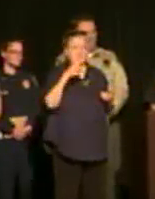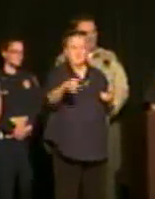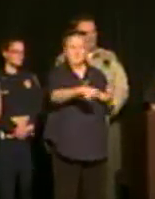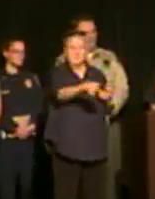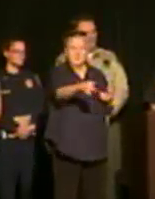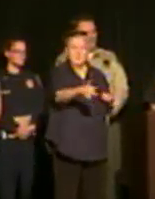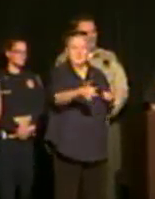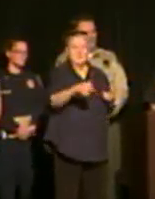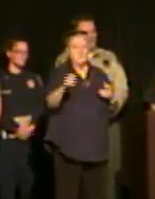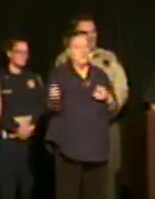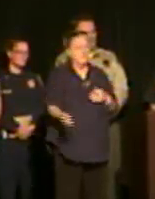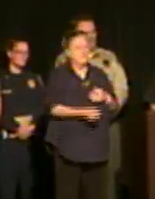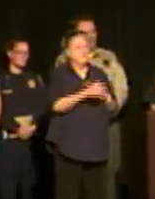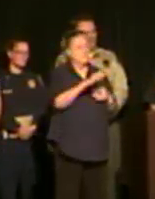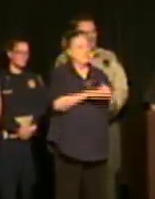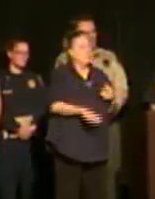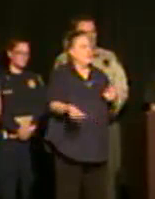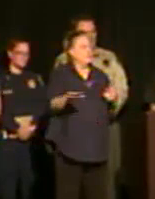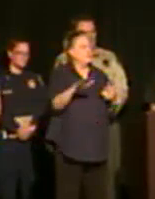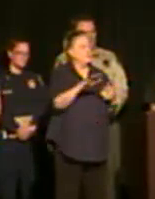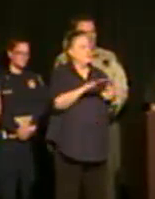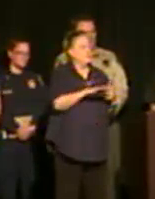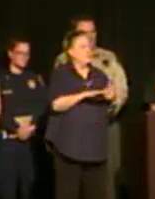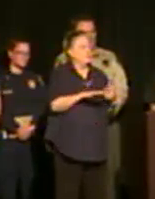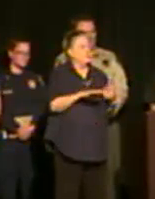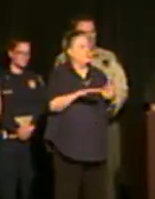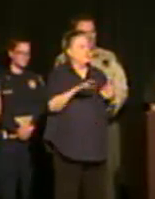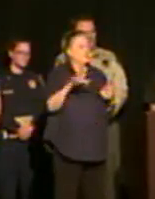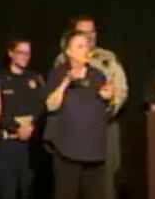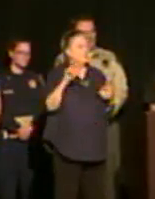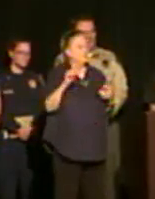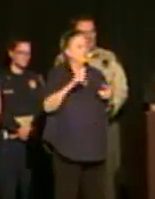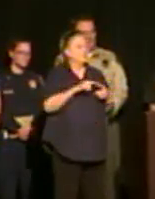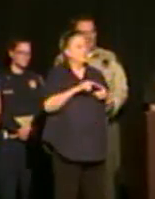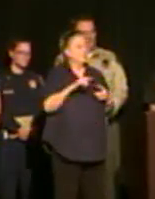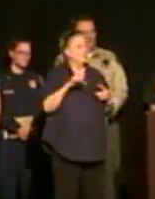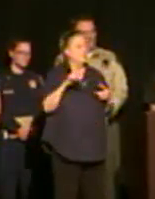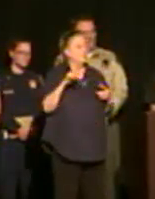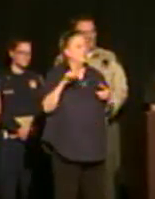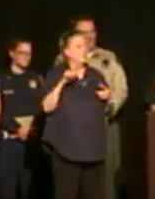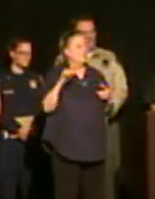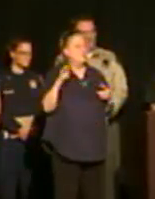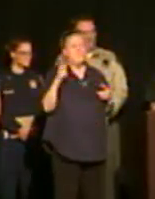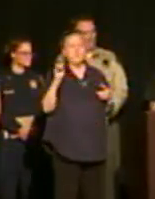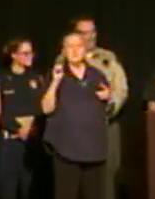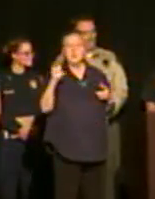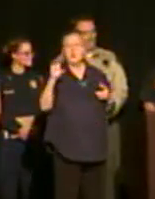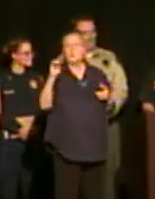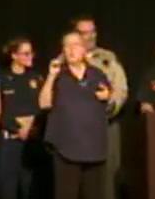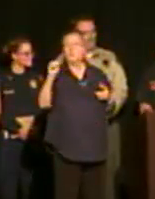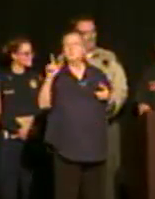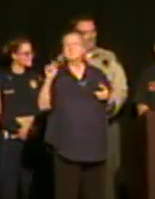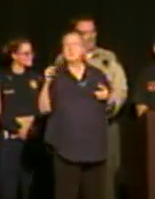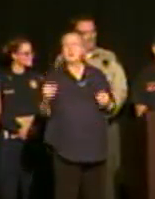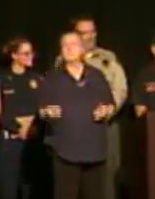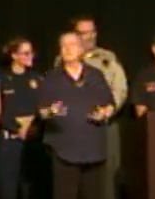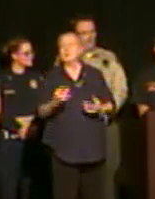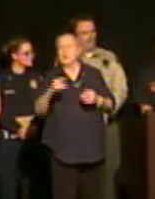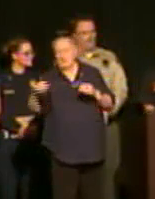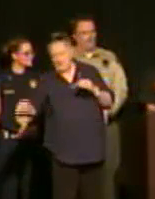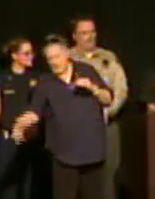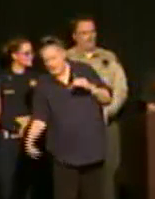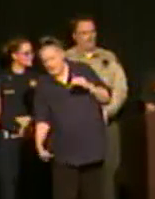and there were about 30 to 40 coals burning underneath the